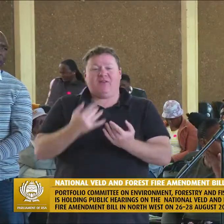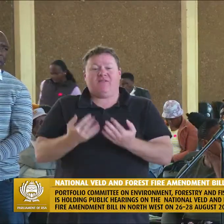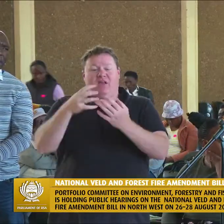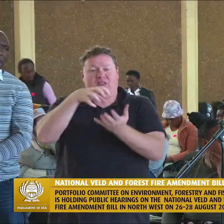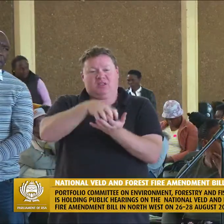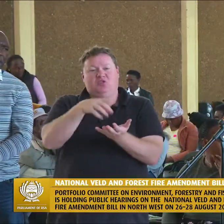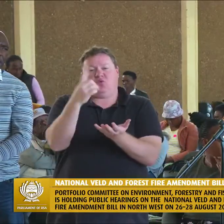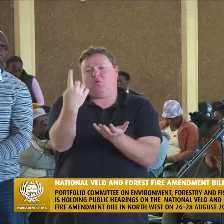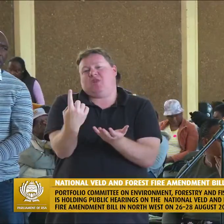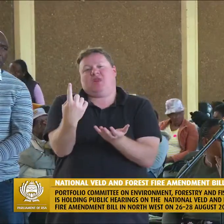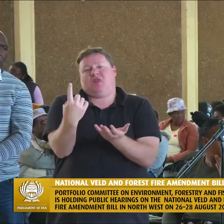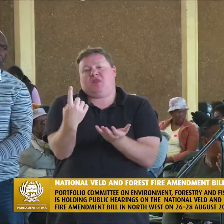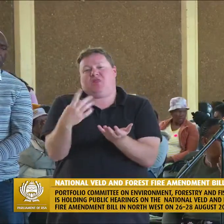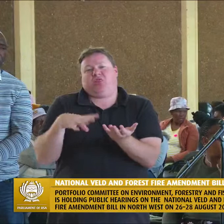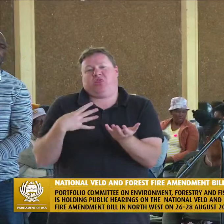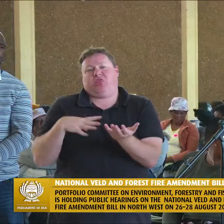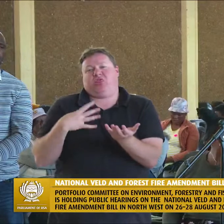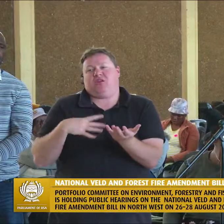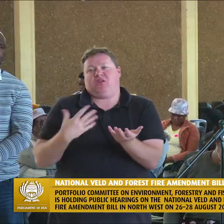station